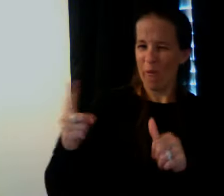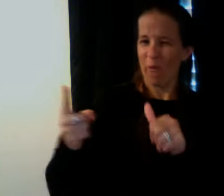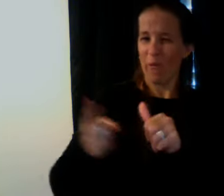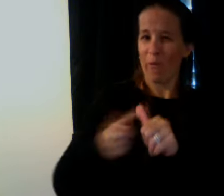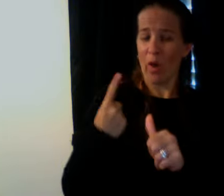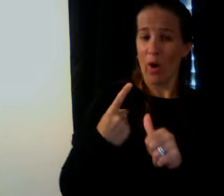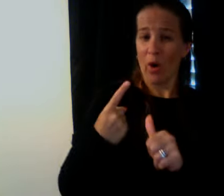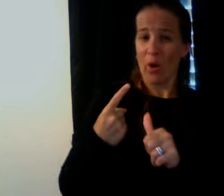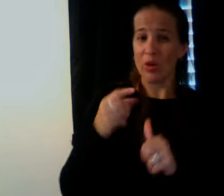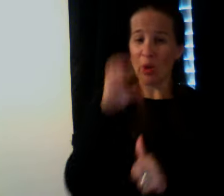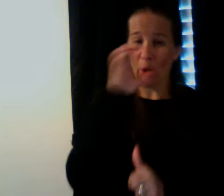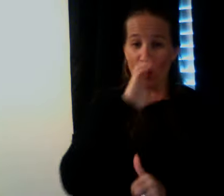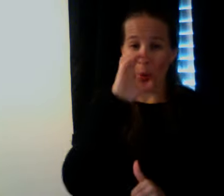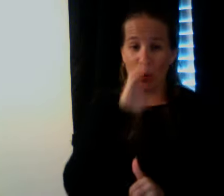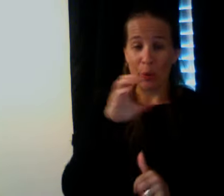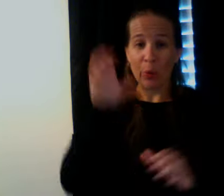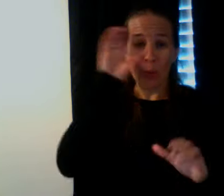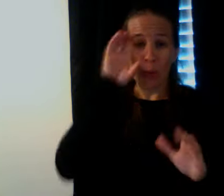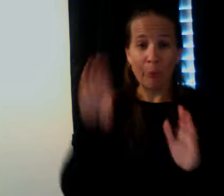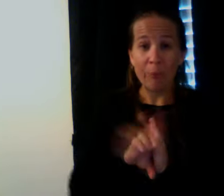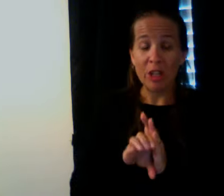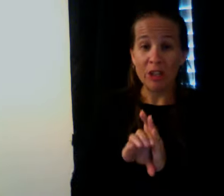the most successful animation studio in the world.